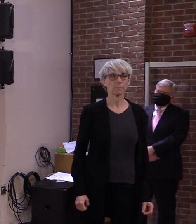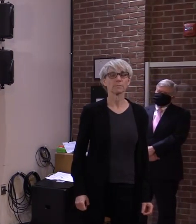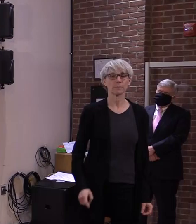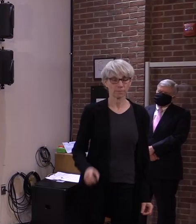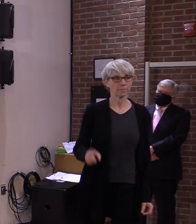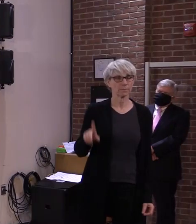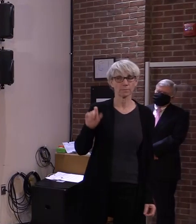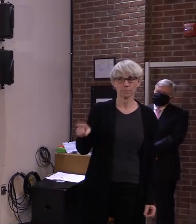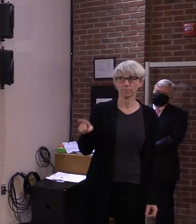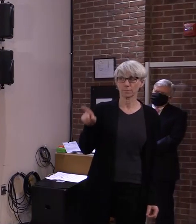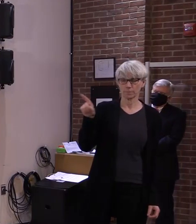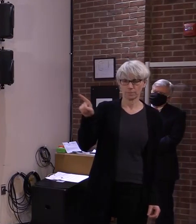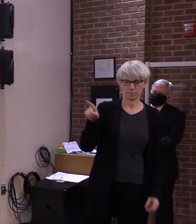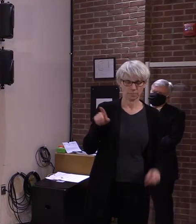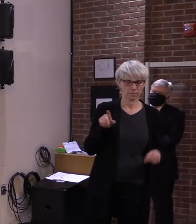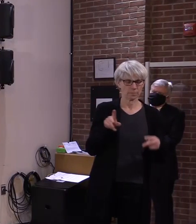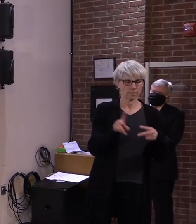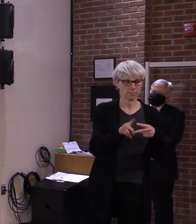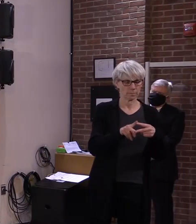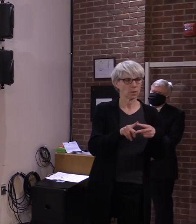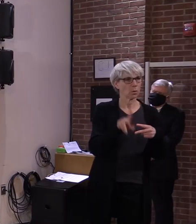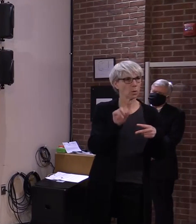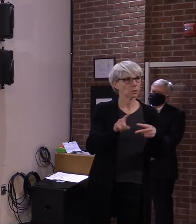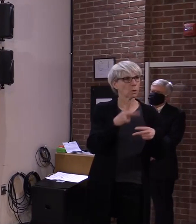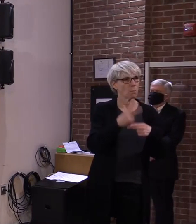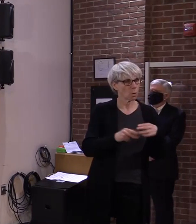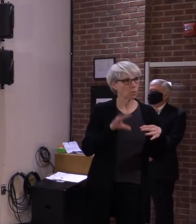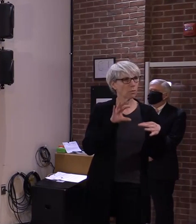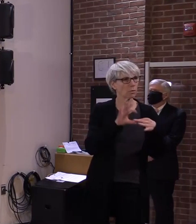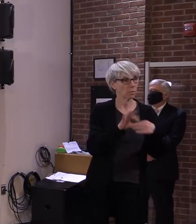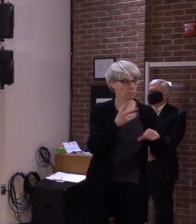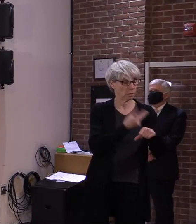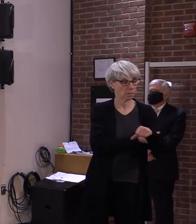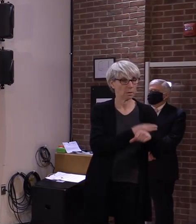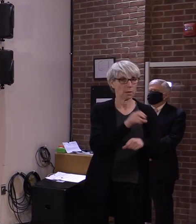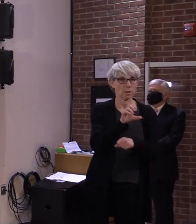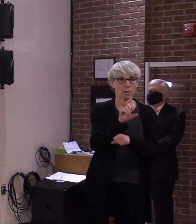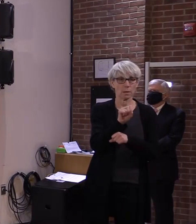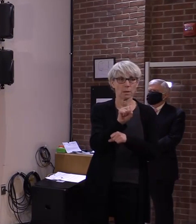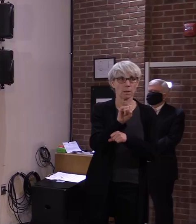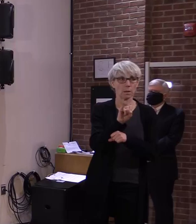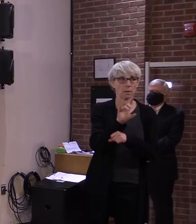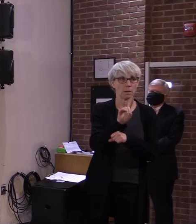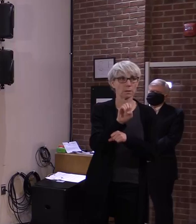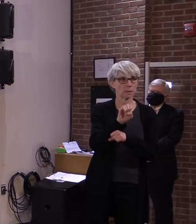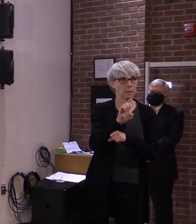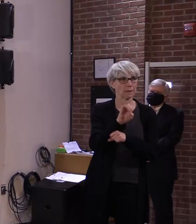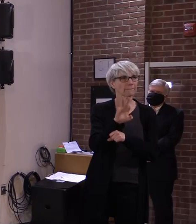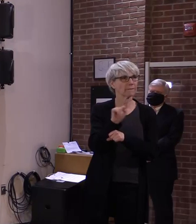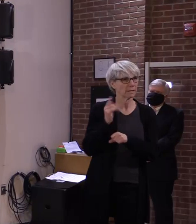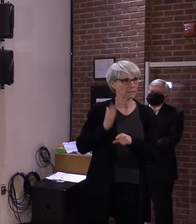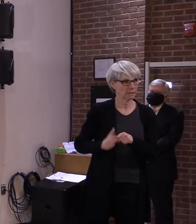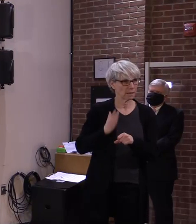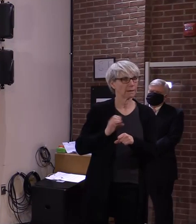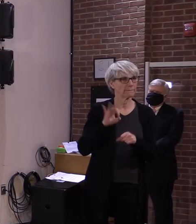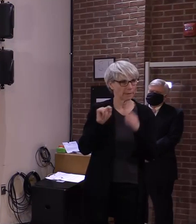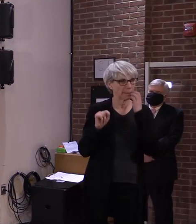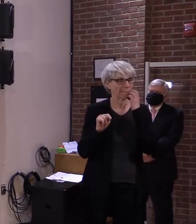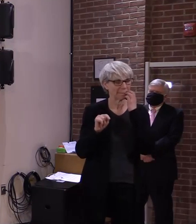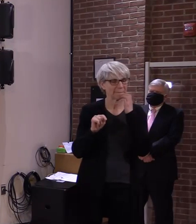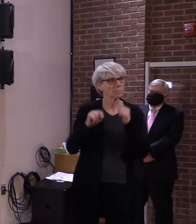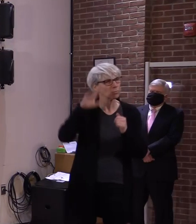Governor, I have two vaccine side effect questions. First, one of my readers wants to know if, with teens